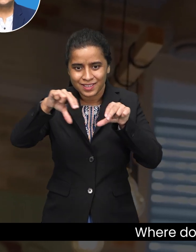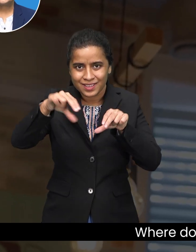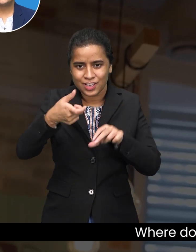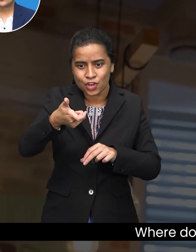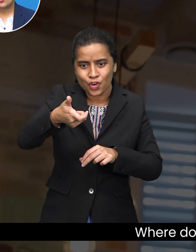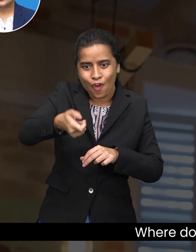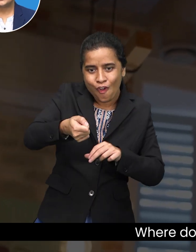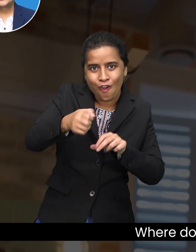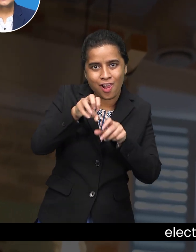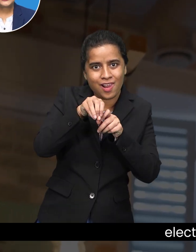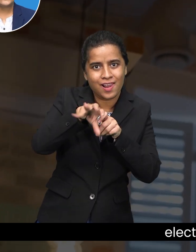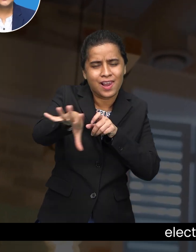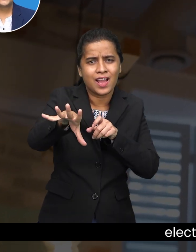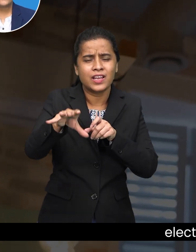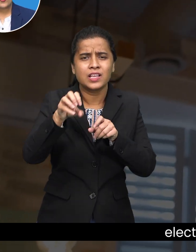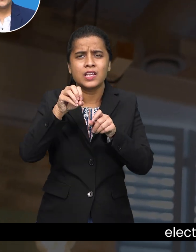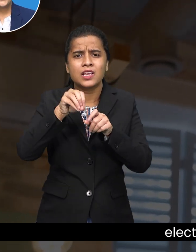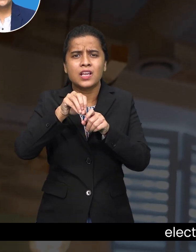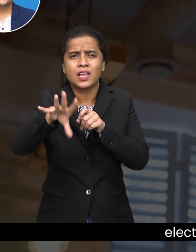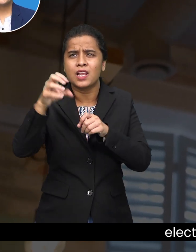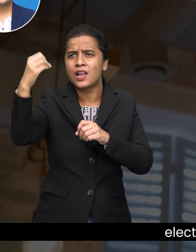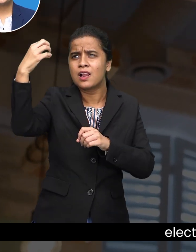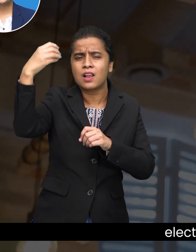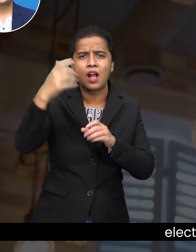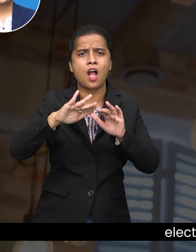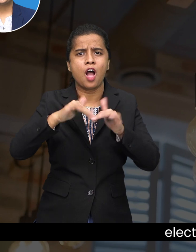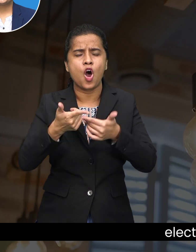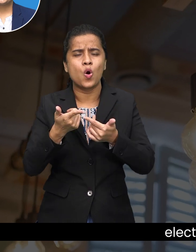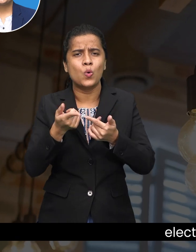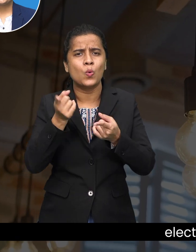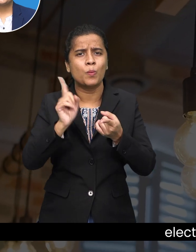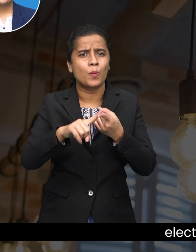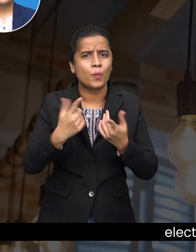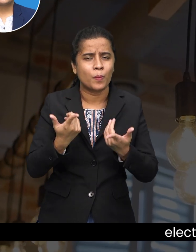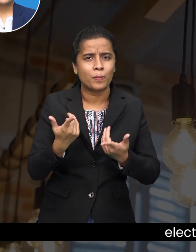Where does the torch get electricity from?